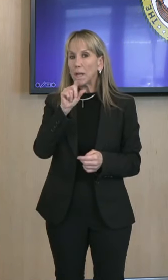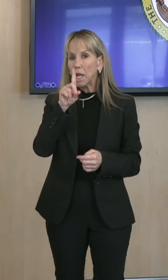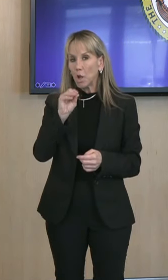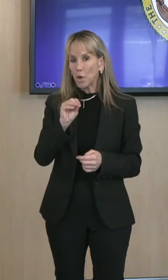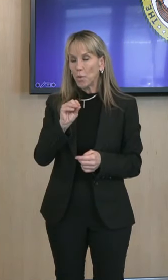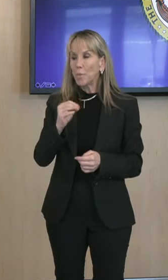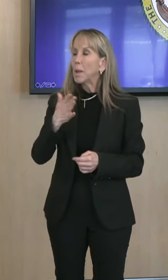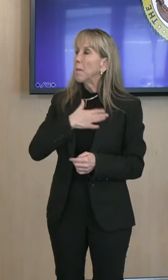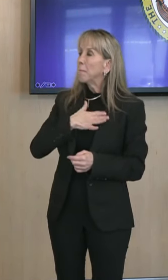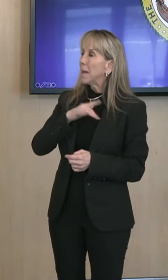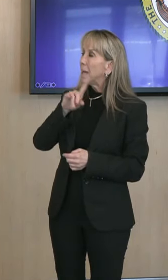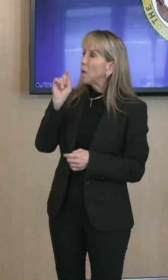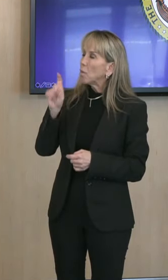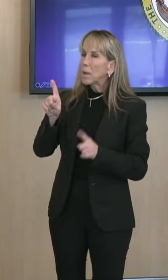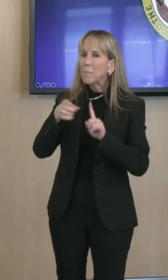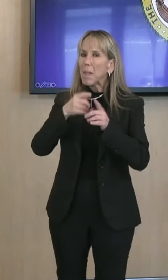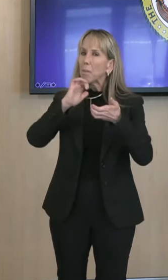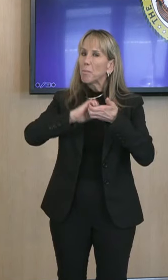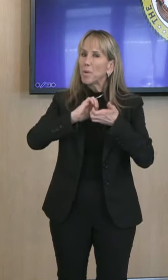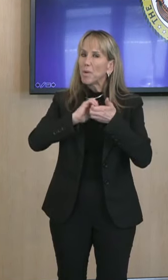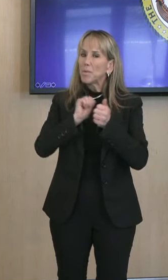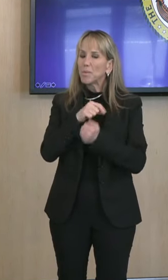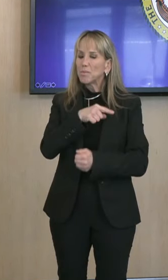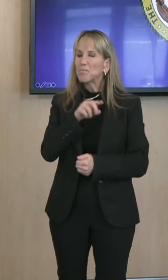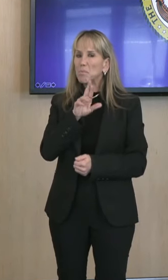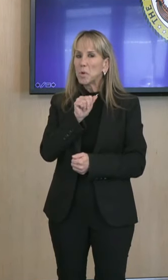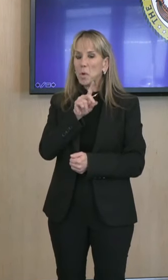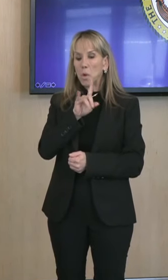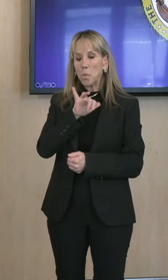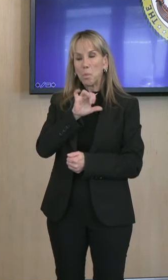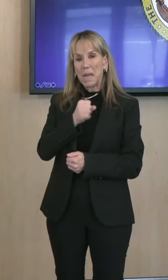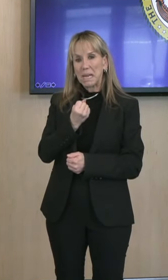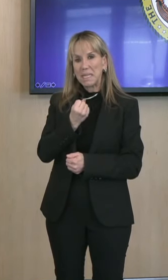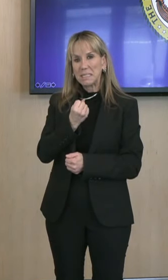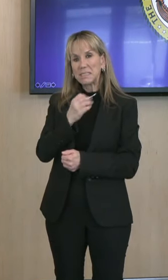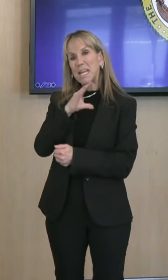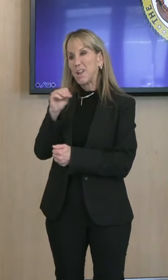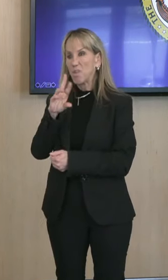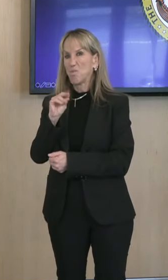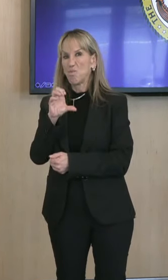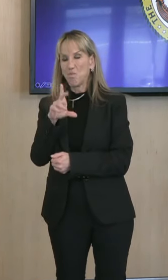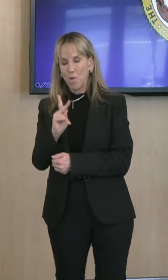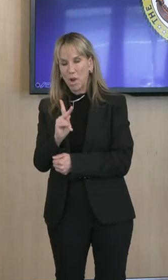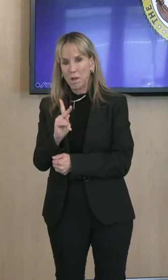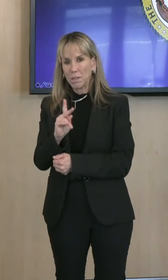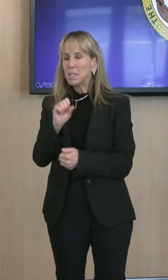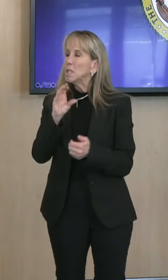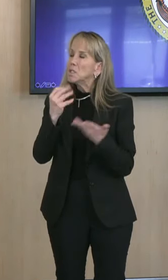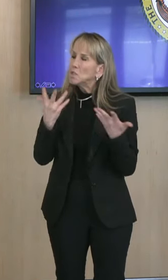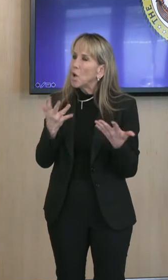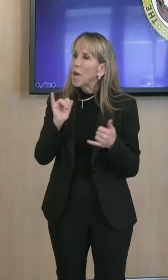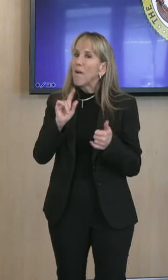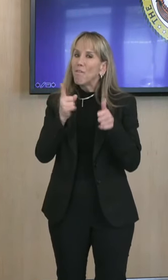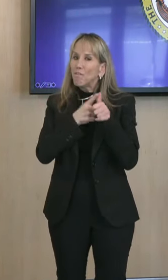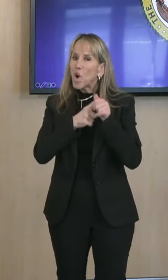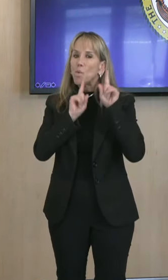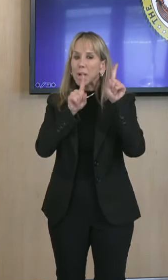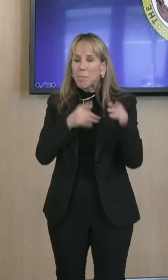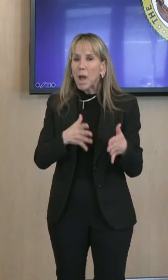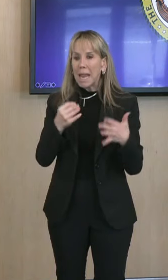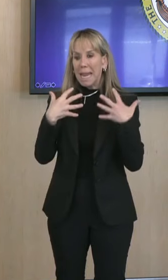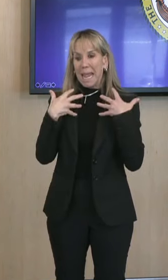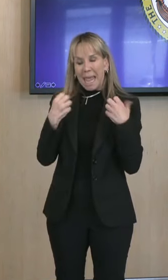in regard to the partnership with Rady Children's Hospital and the Rock Church. How soon can first responders and healthcare professionals